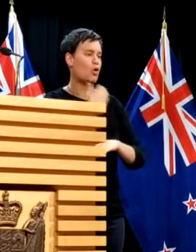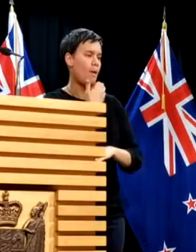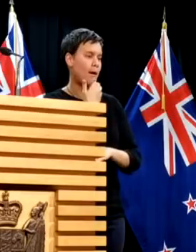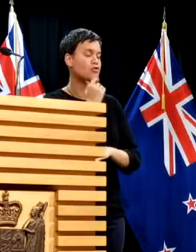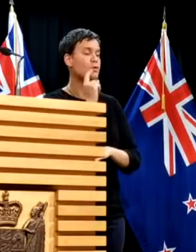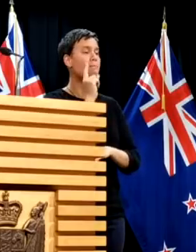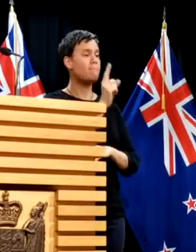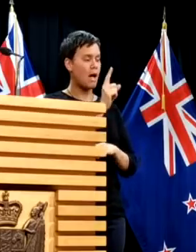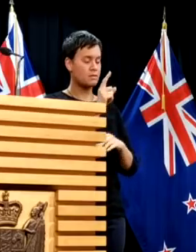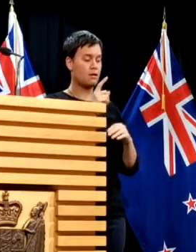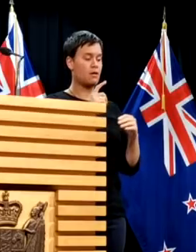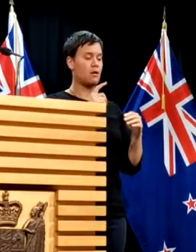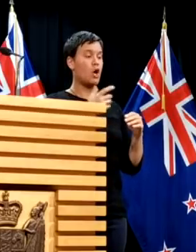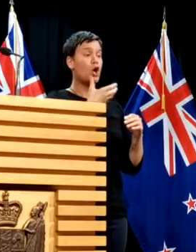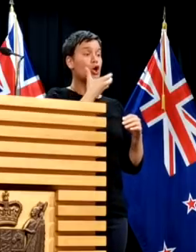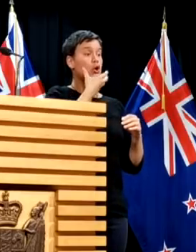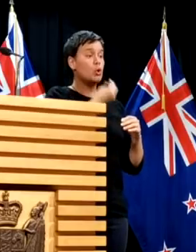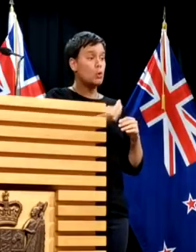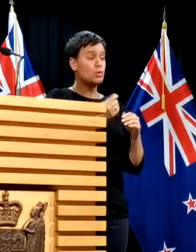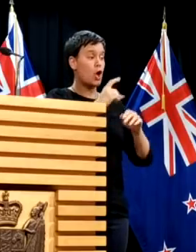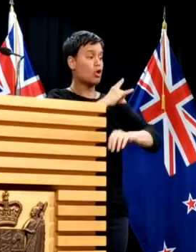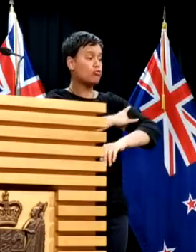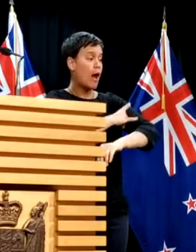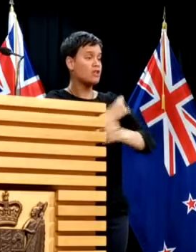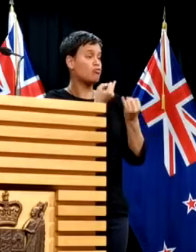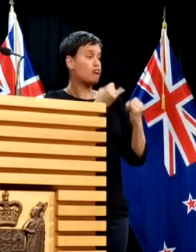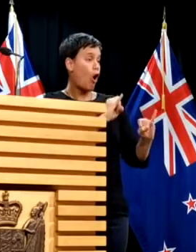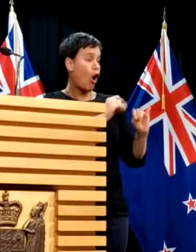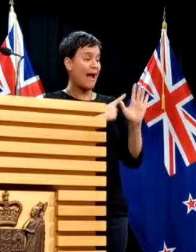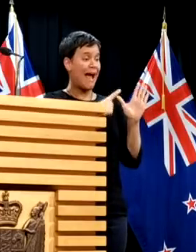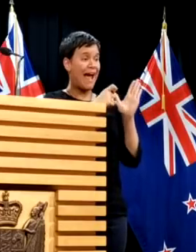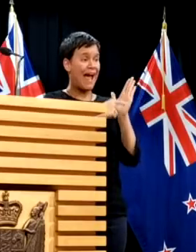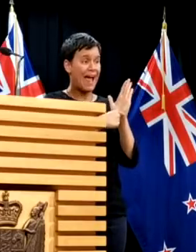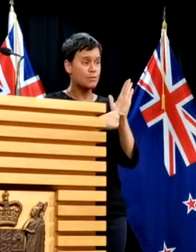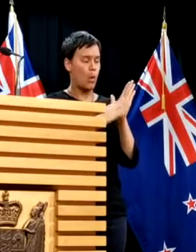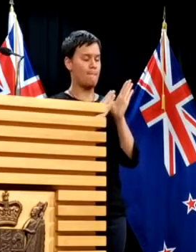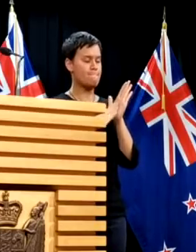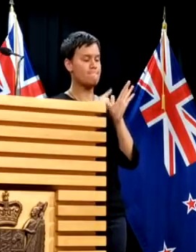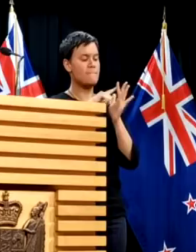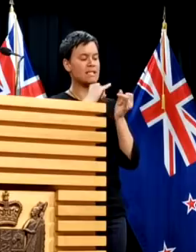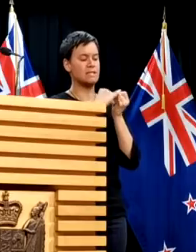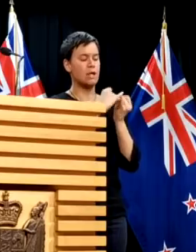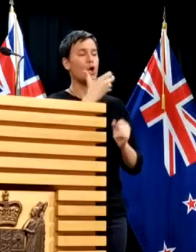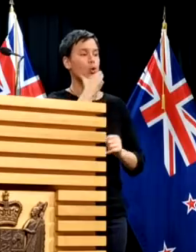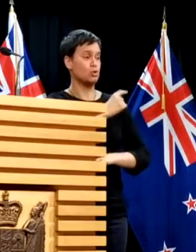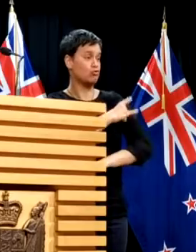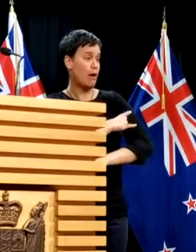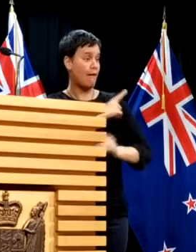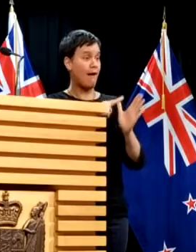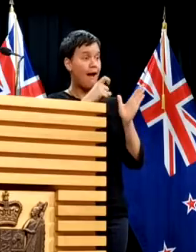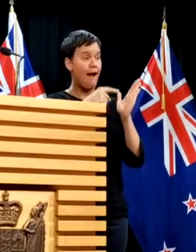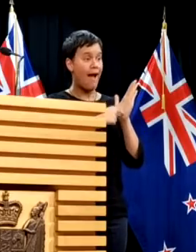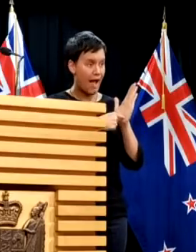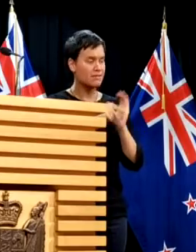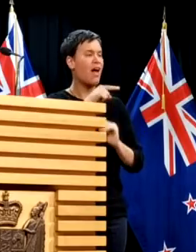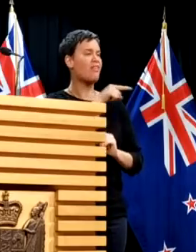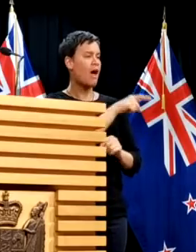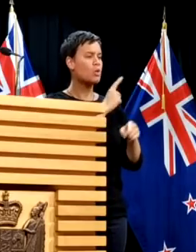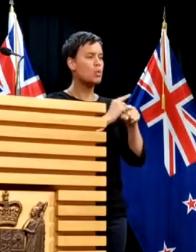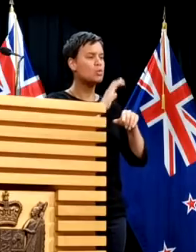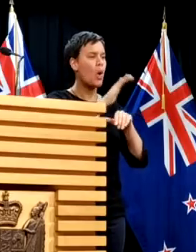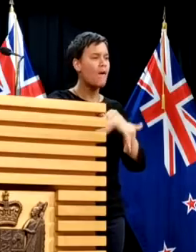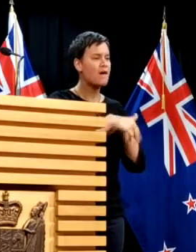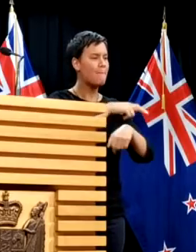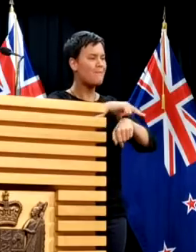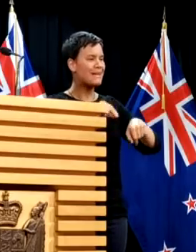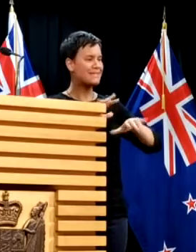change in the Misuse of Drugs Act does place an expectation on the police, who of course are at the front line of